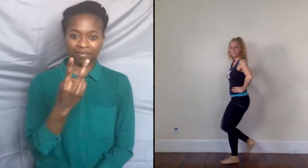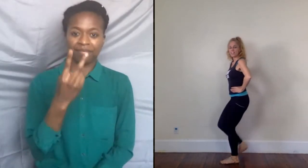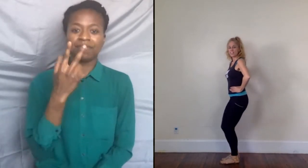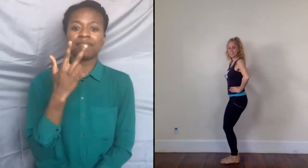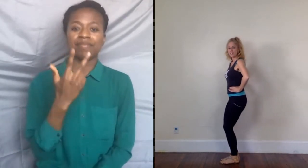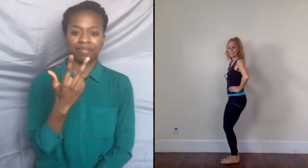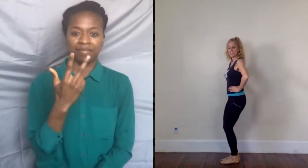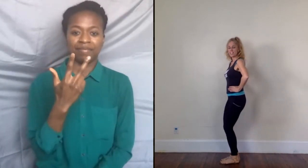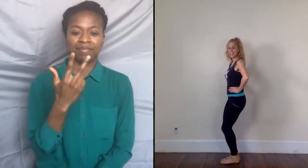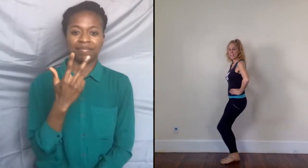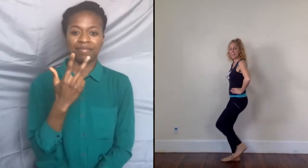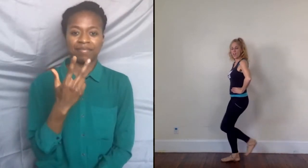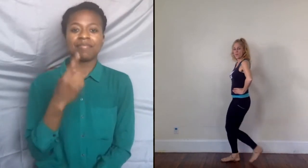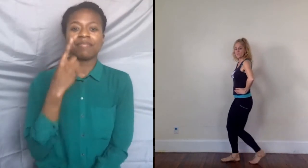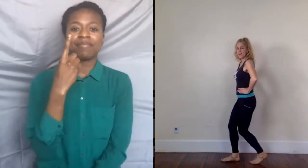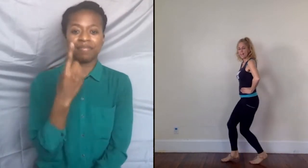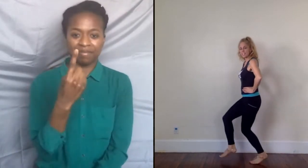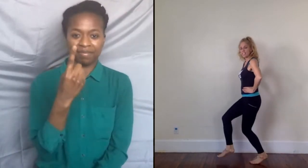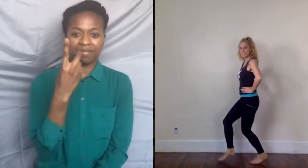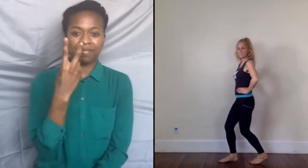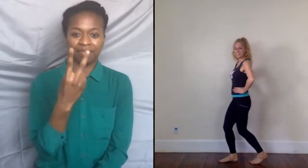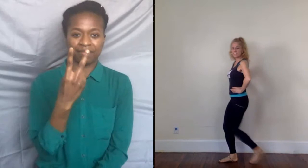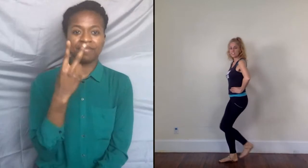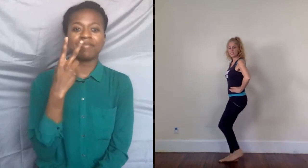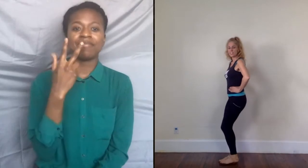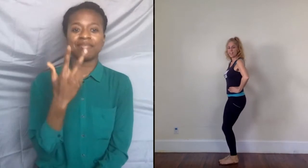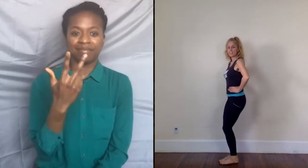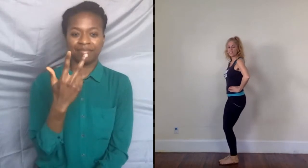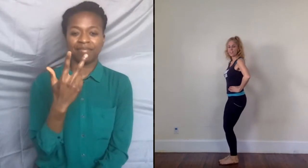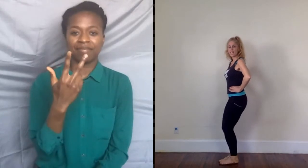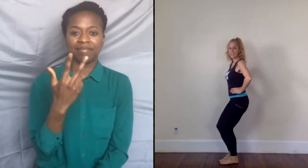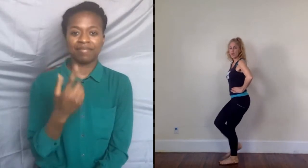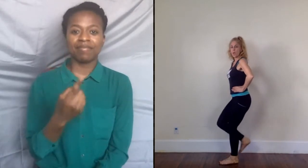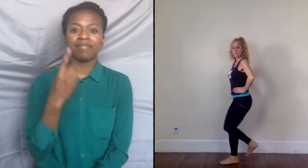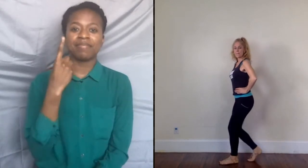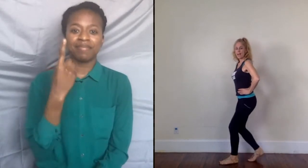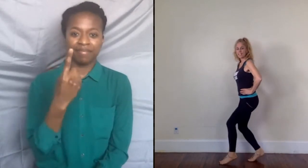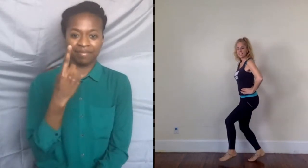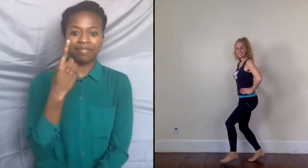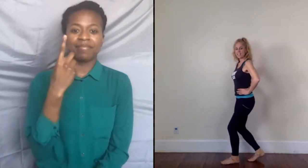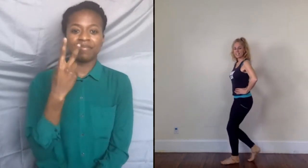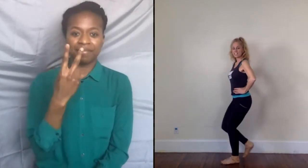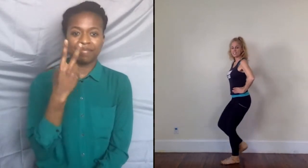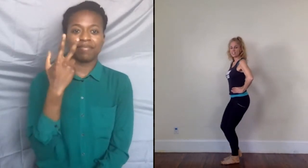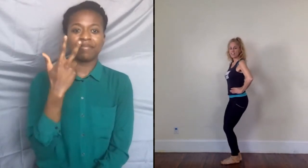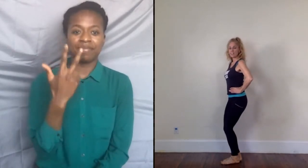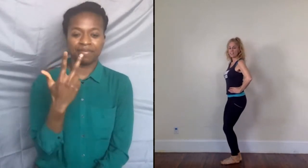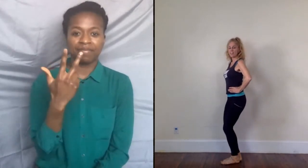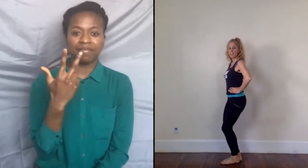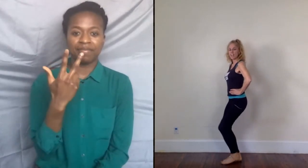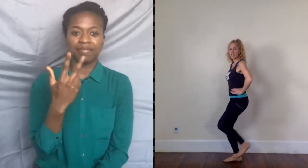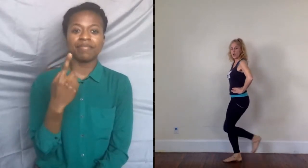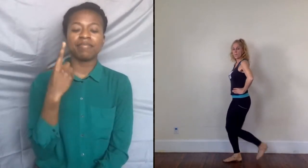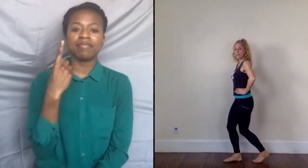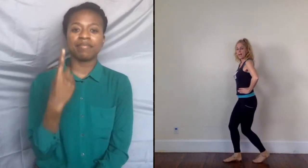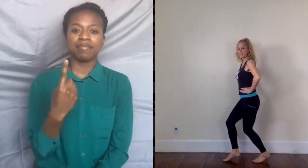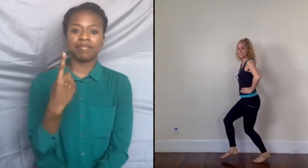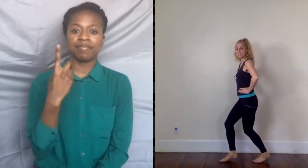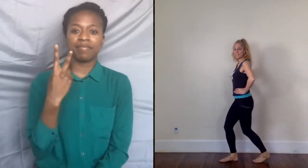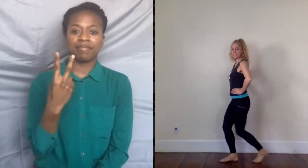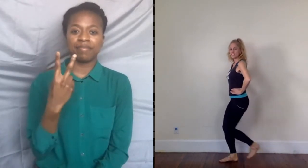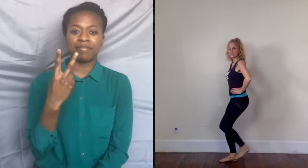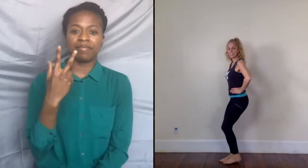2, 3. And back, in place, together. And back, and together. And